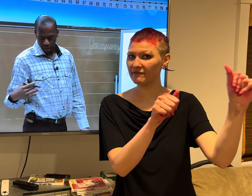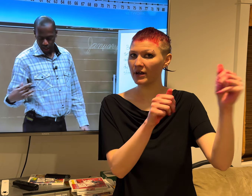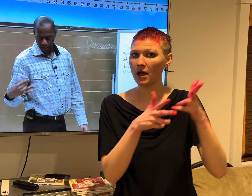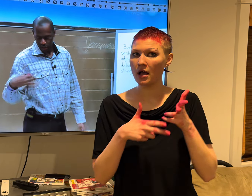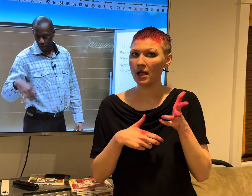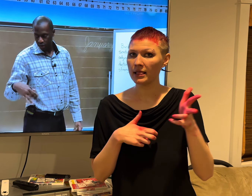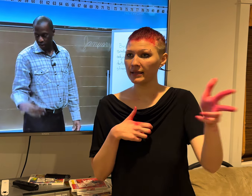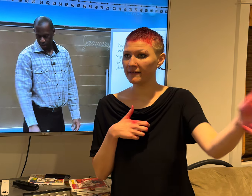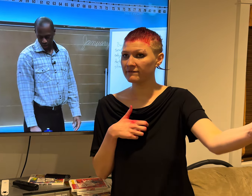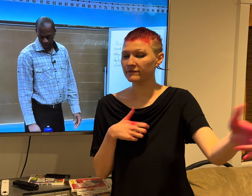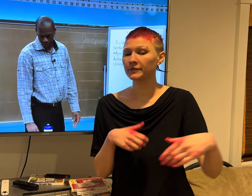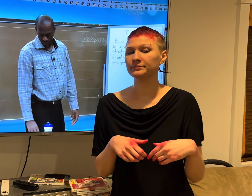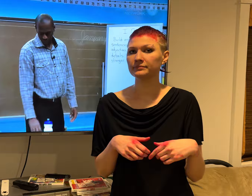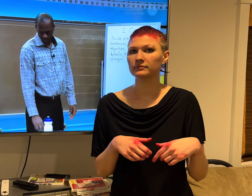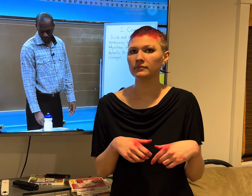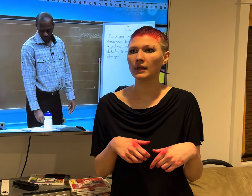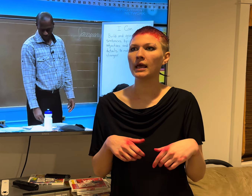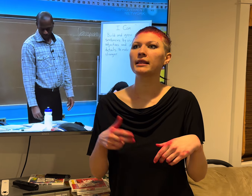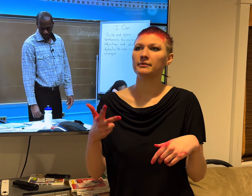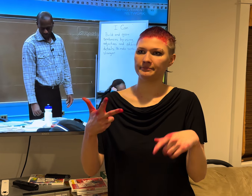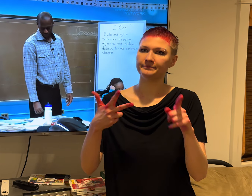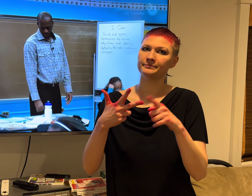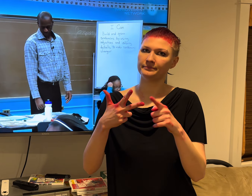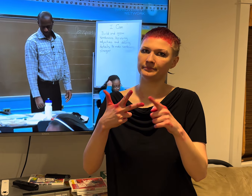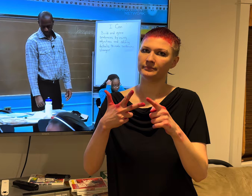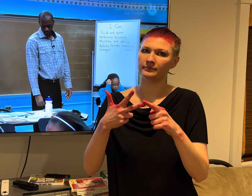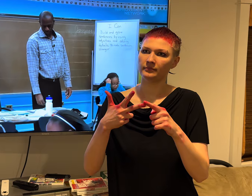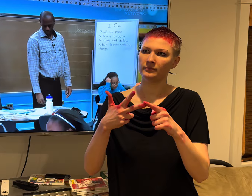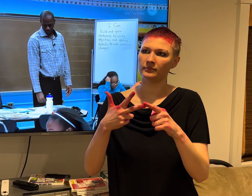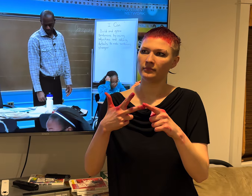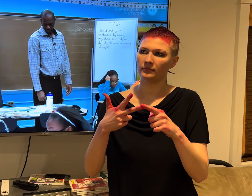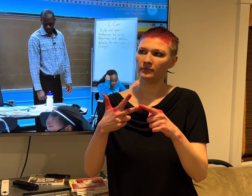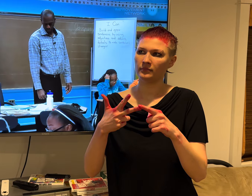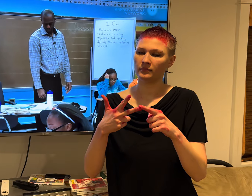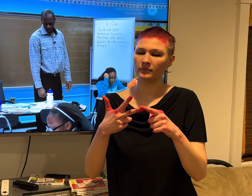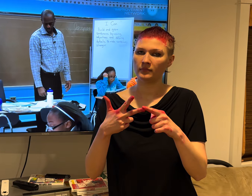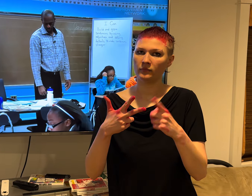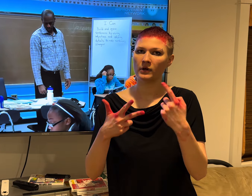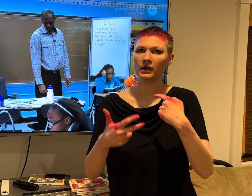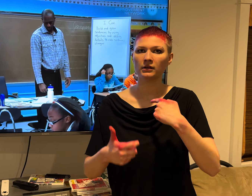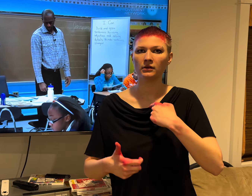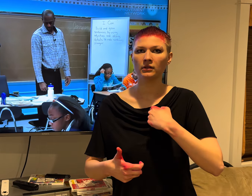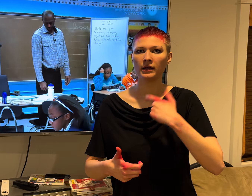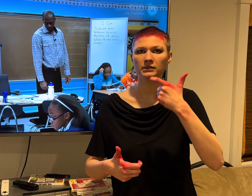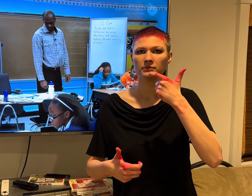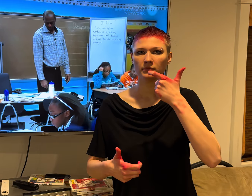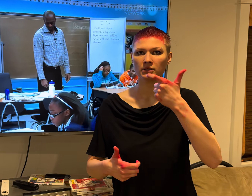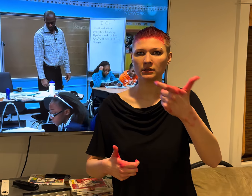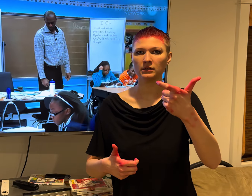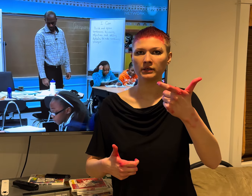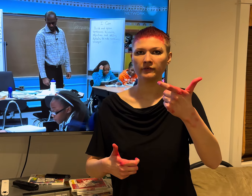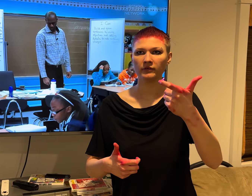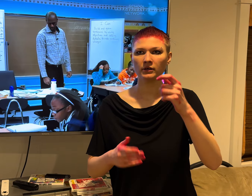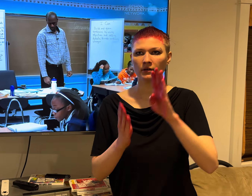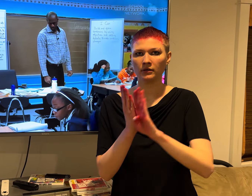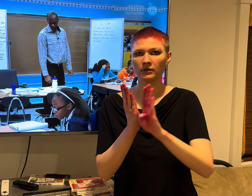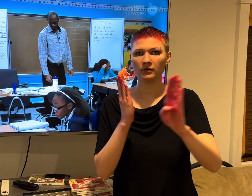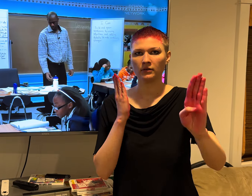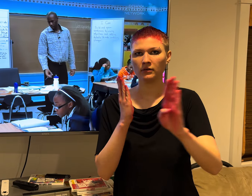And the third sentence. Gasping for breath, I watched the last bus leave from the parking